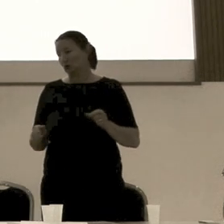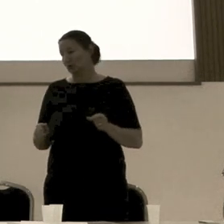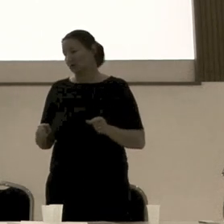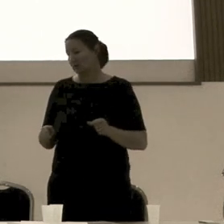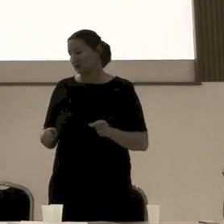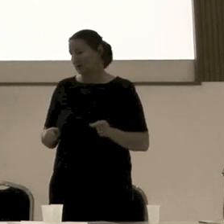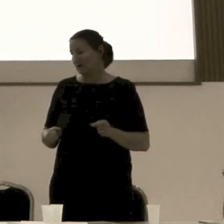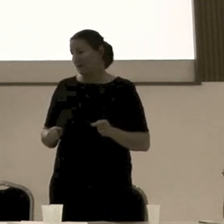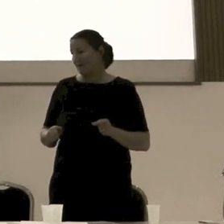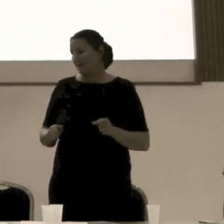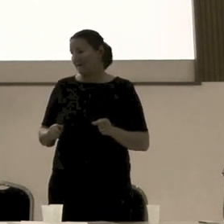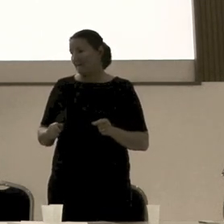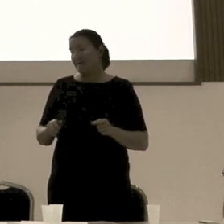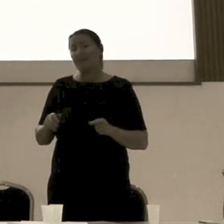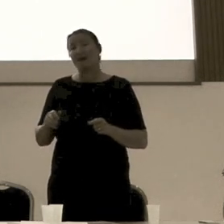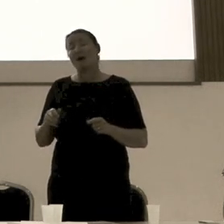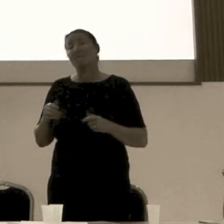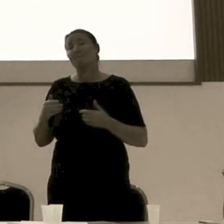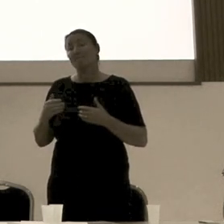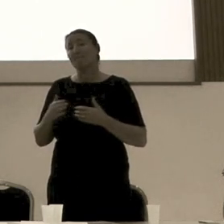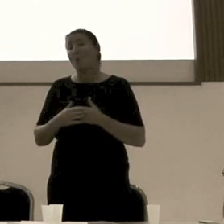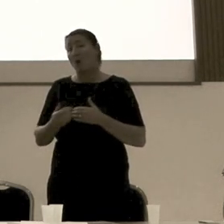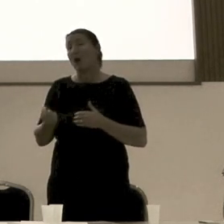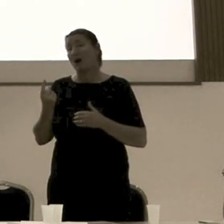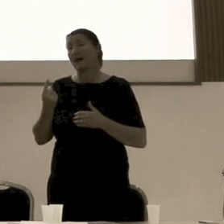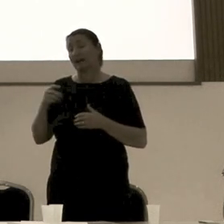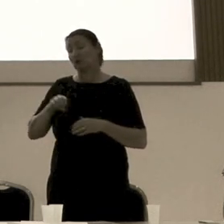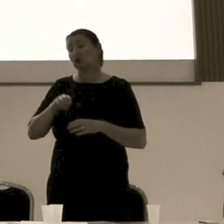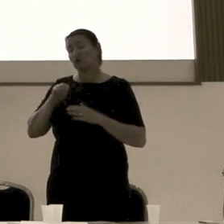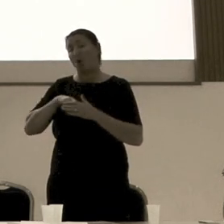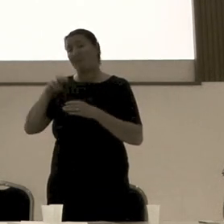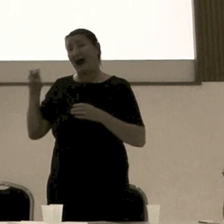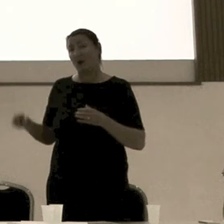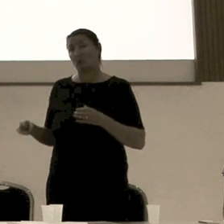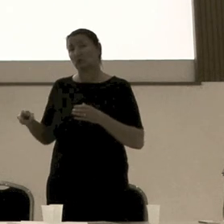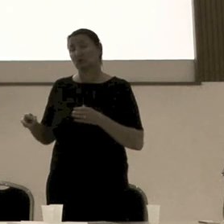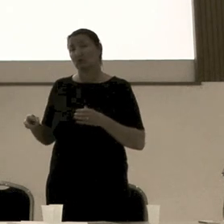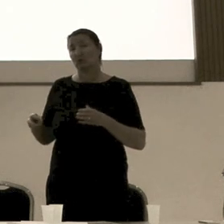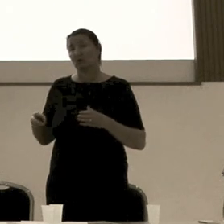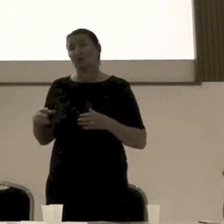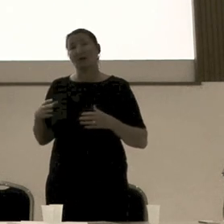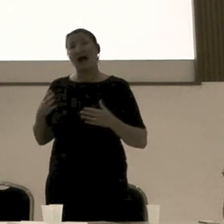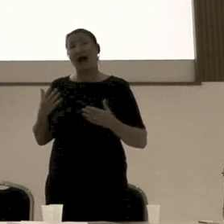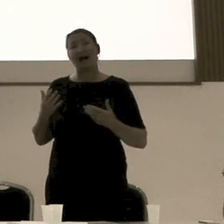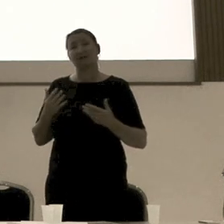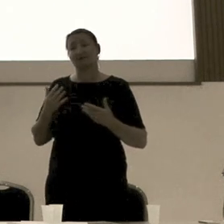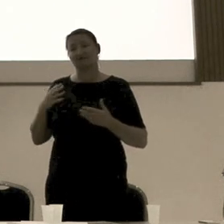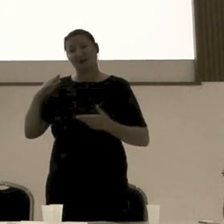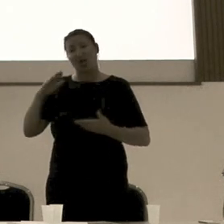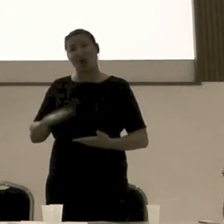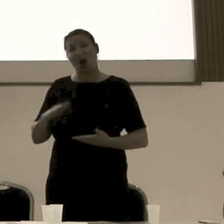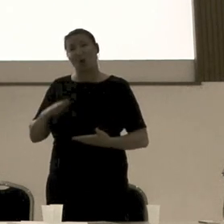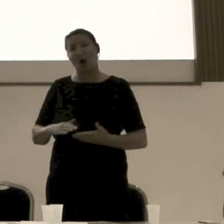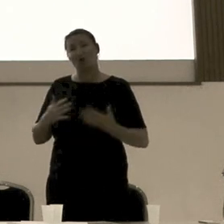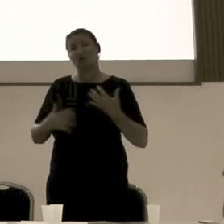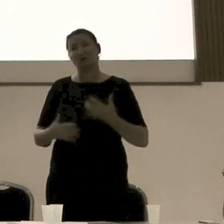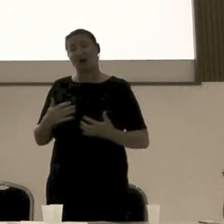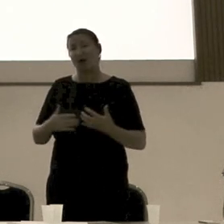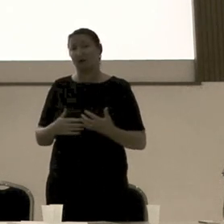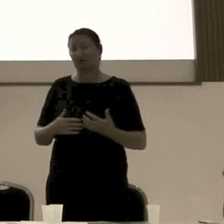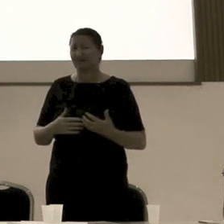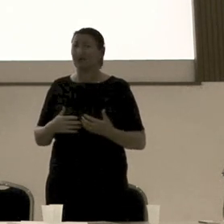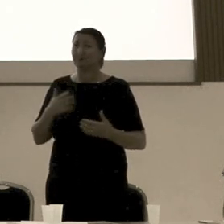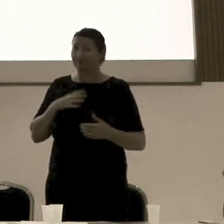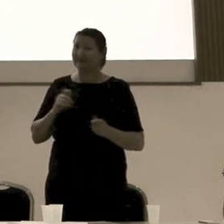but they are found to be more likely to drop out, and those who finish the degrees tend to have lower results. So I hope we can